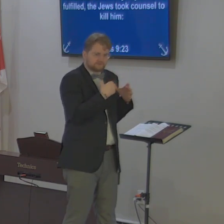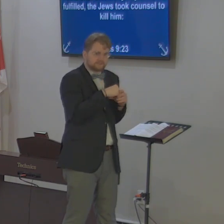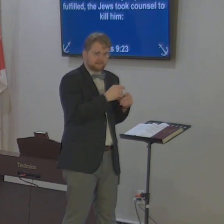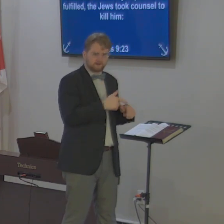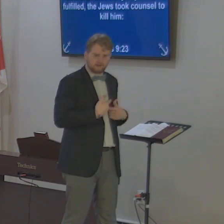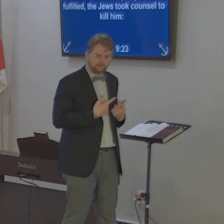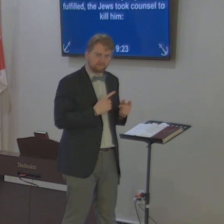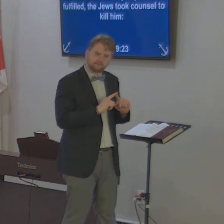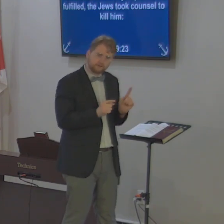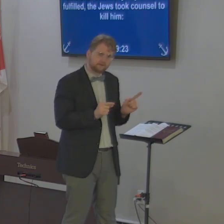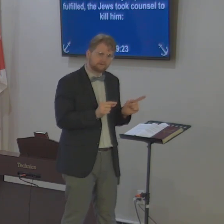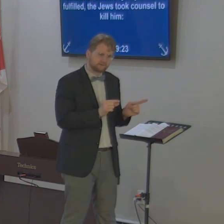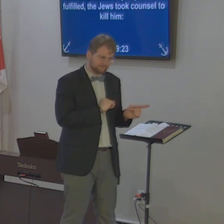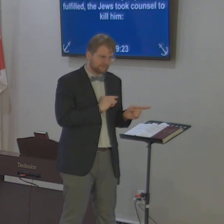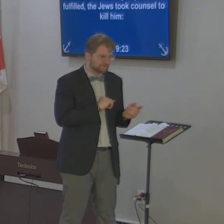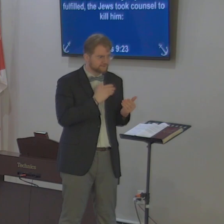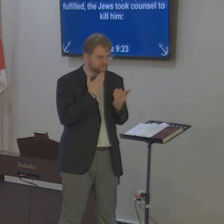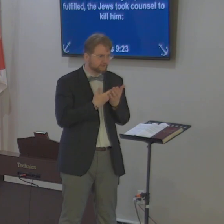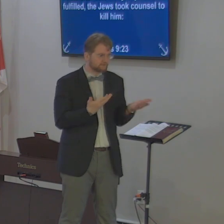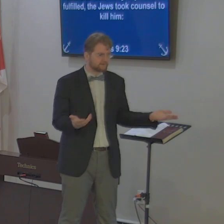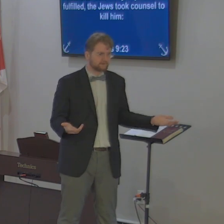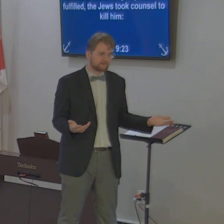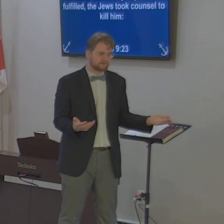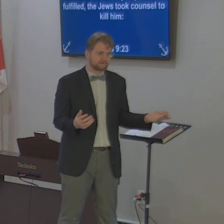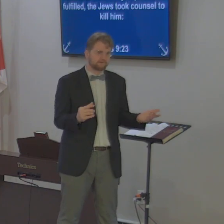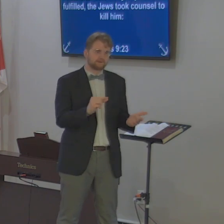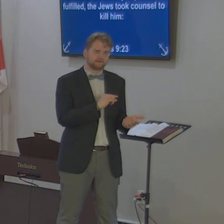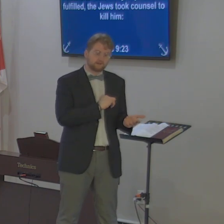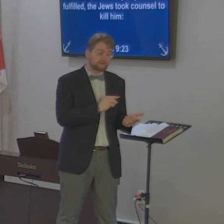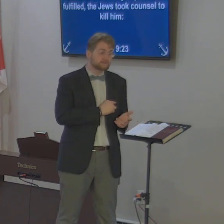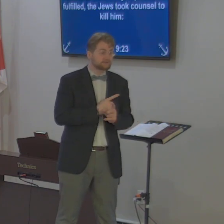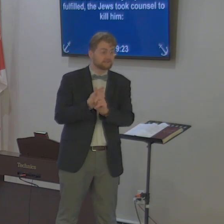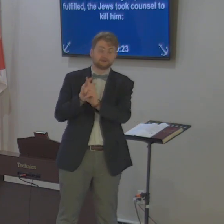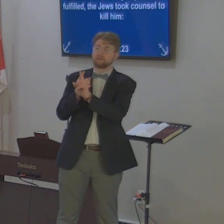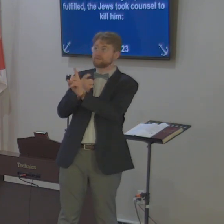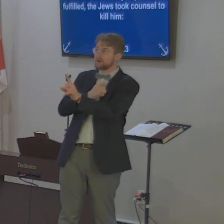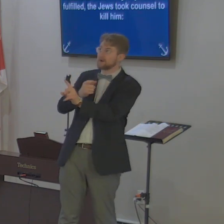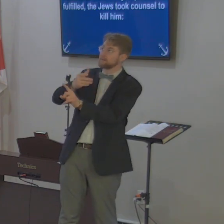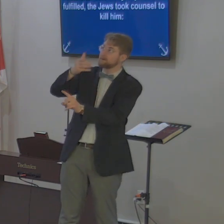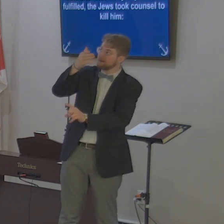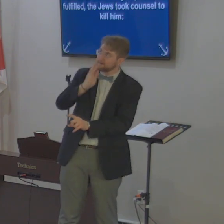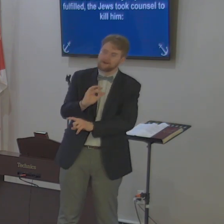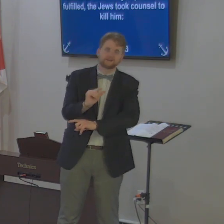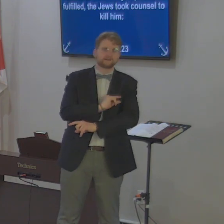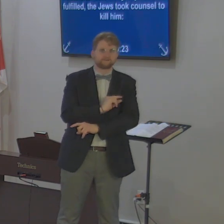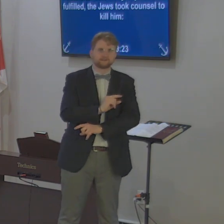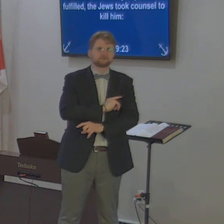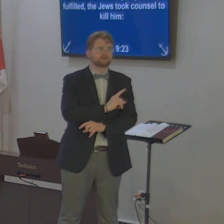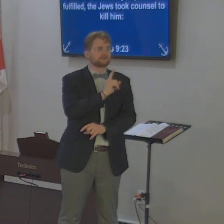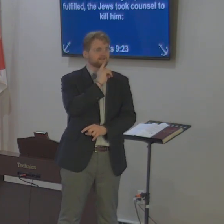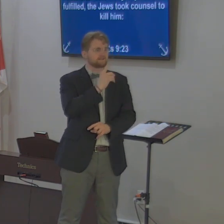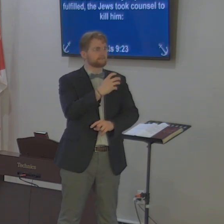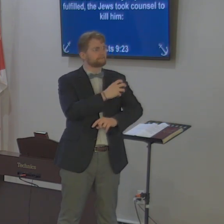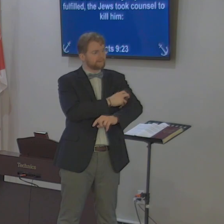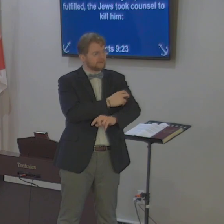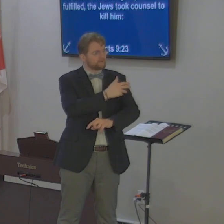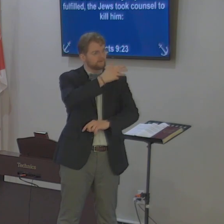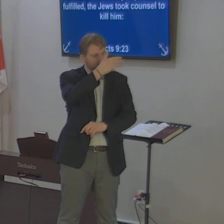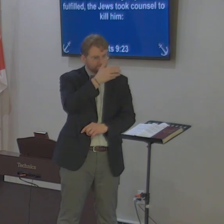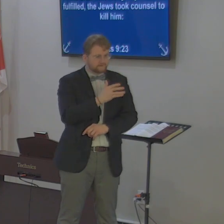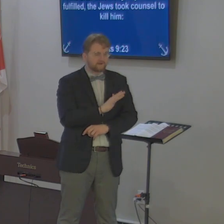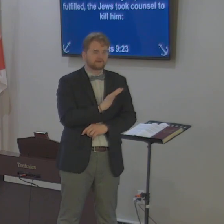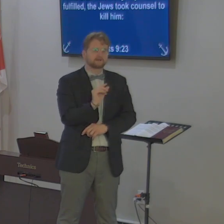conviction is a good thing. Conviction is from God. Conviction is the power of God. Conviction